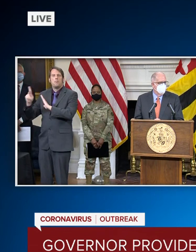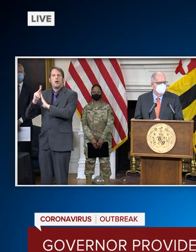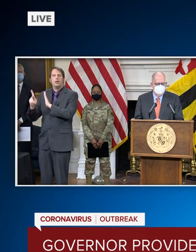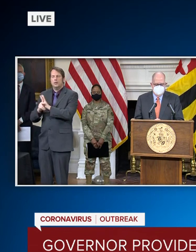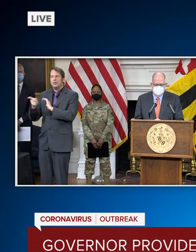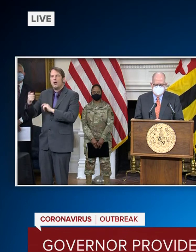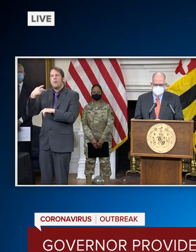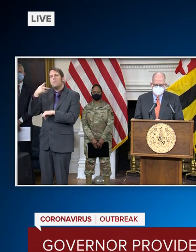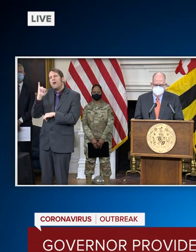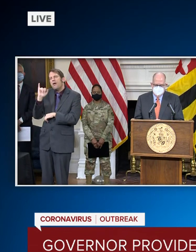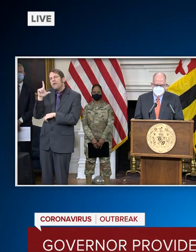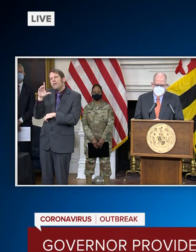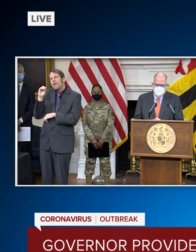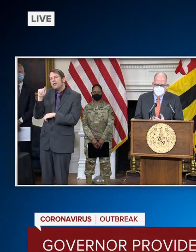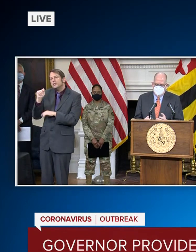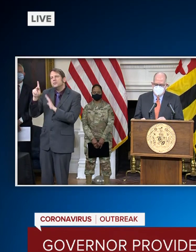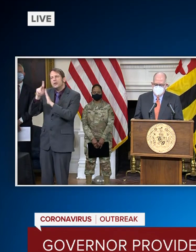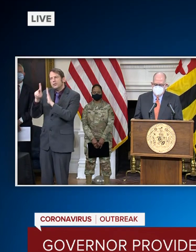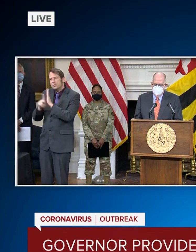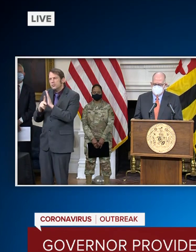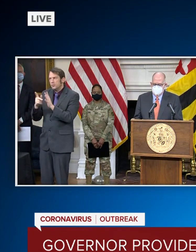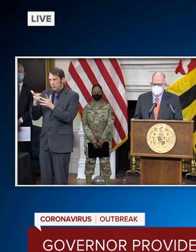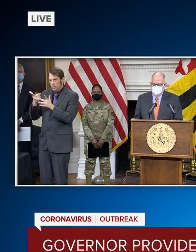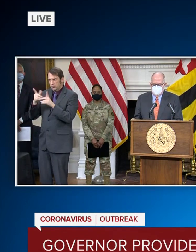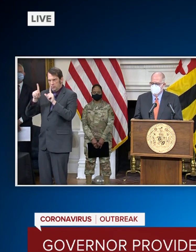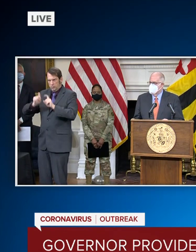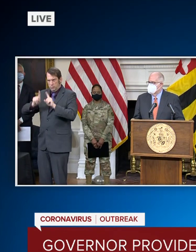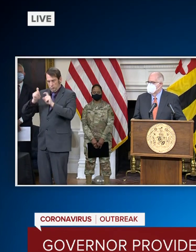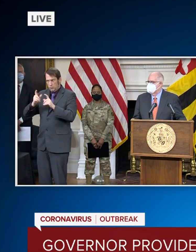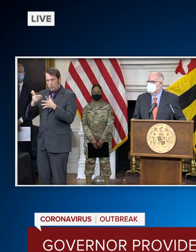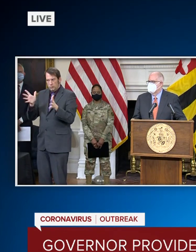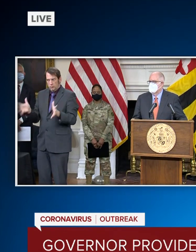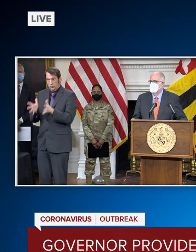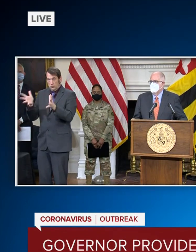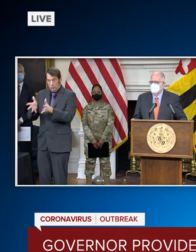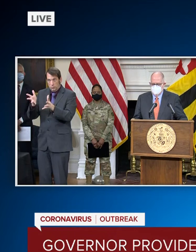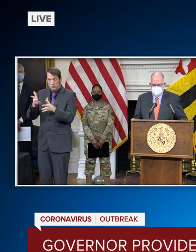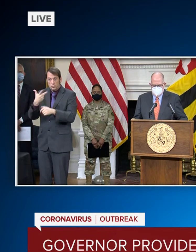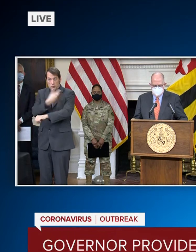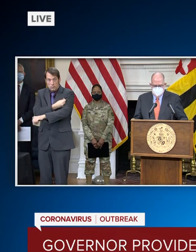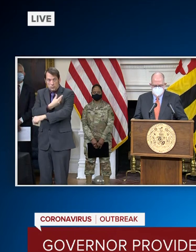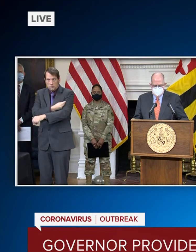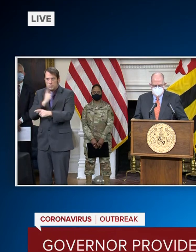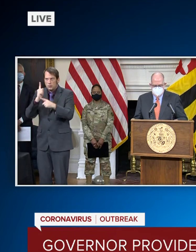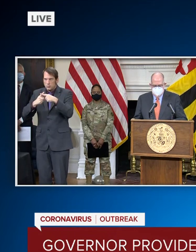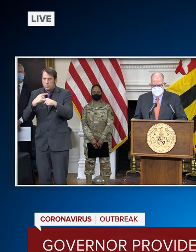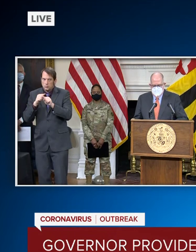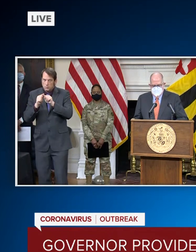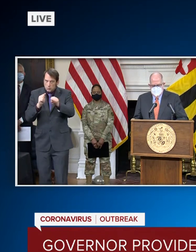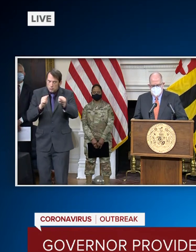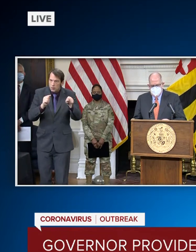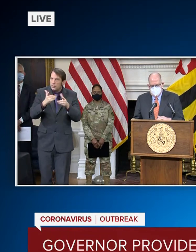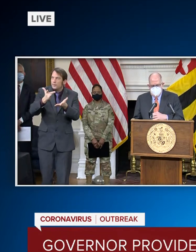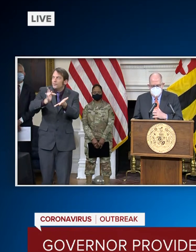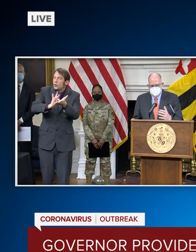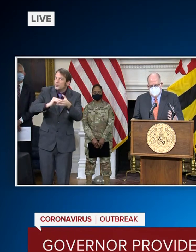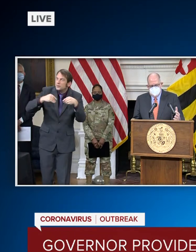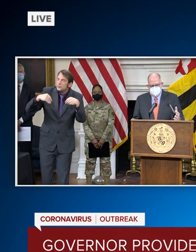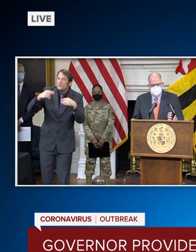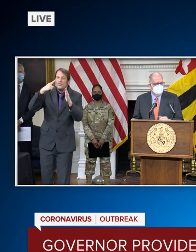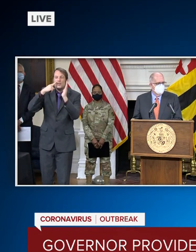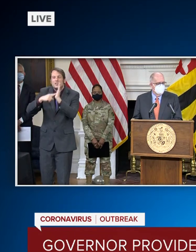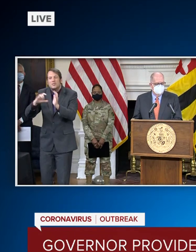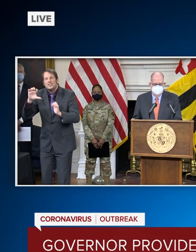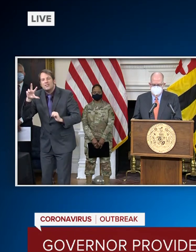in neighborhood pharmacies. We opened mass vaccination sites in central locations, and we